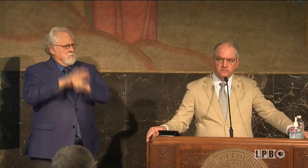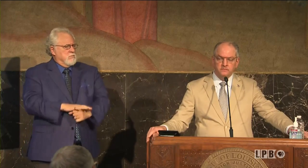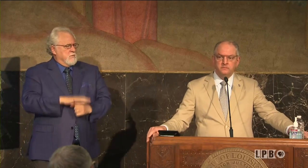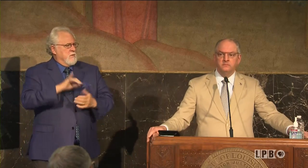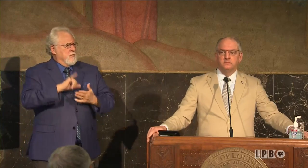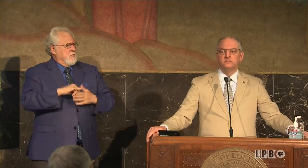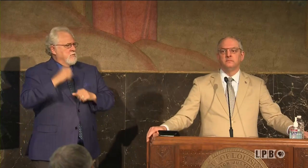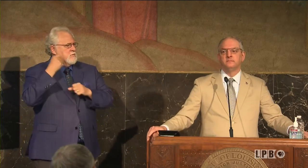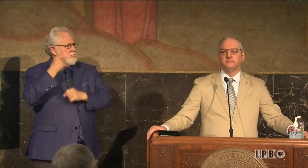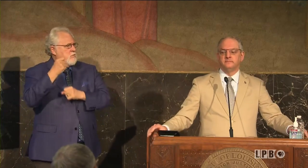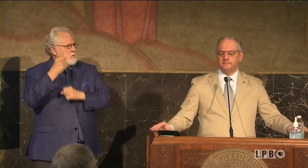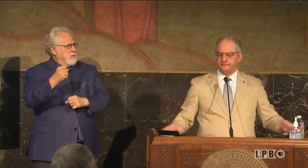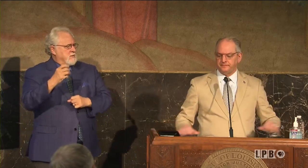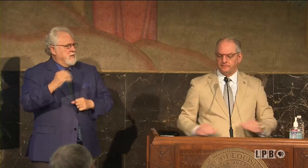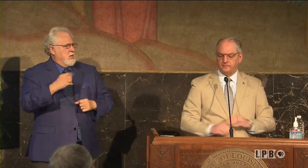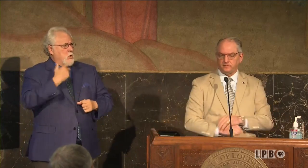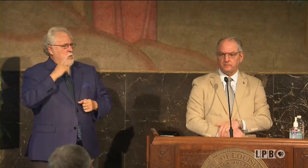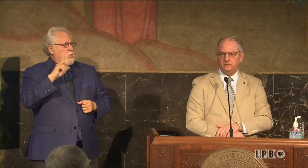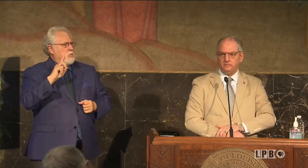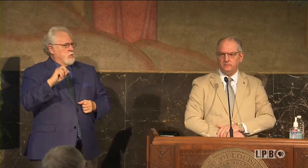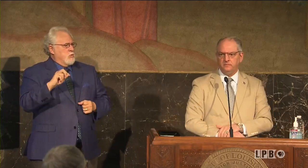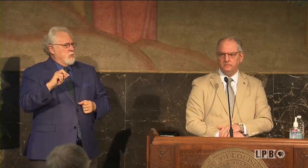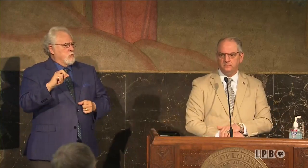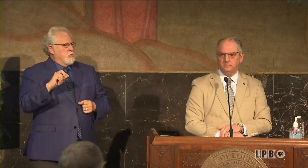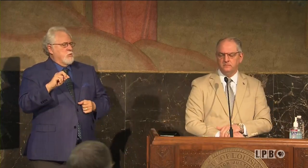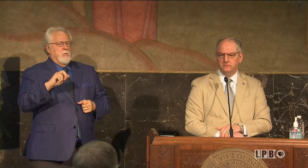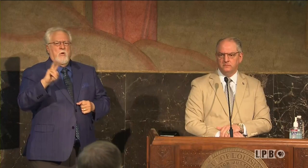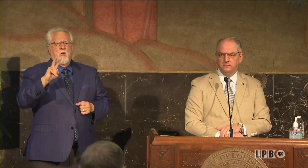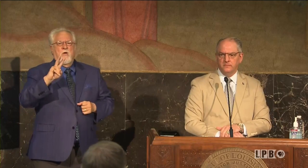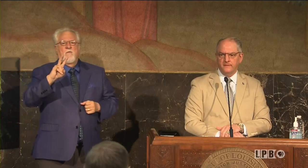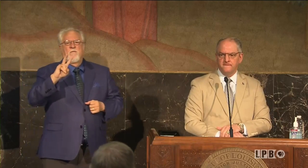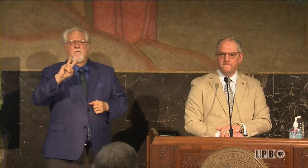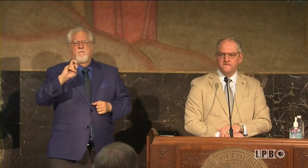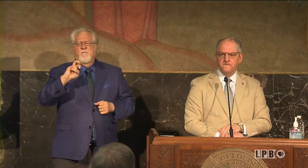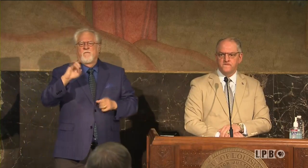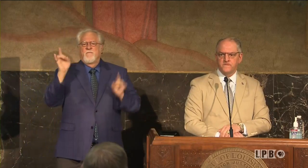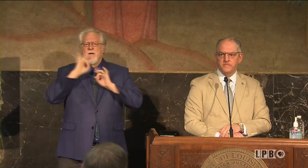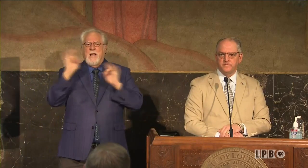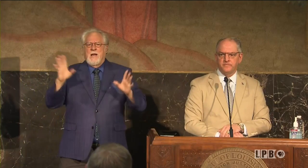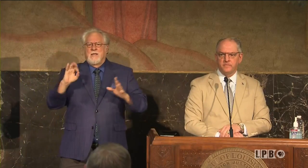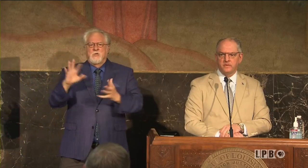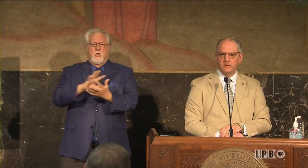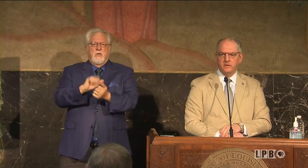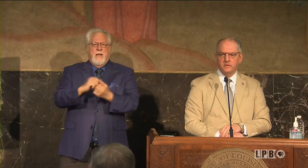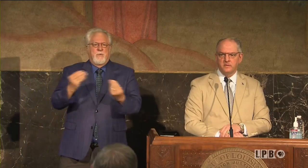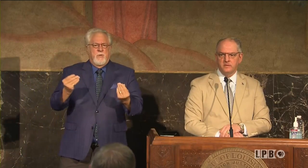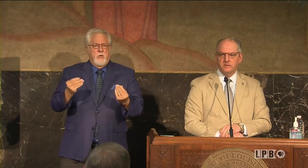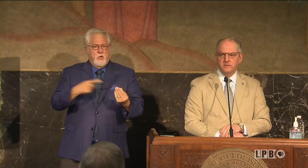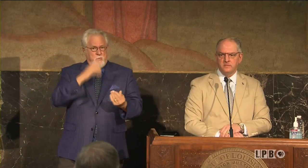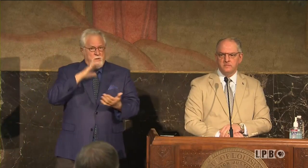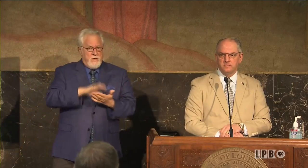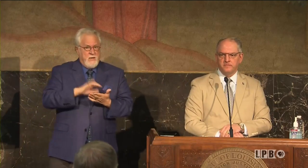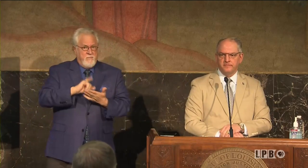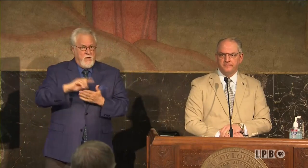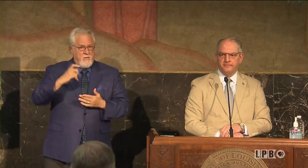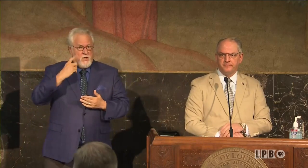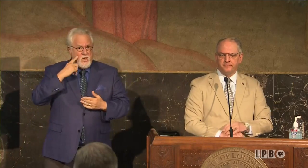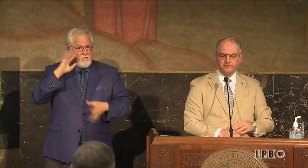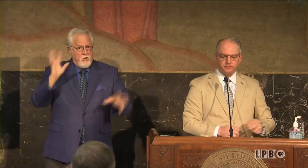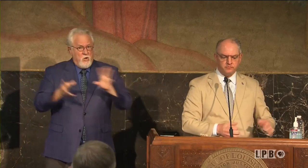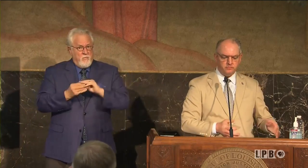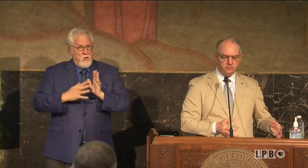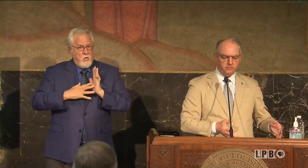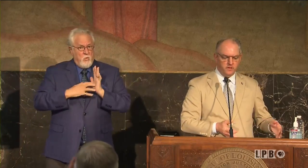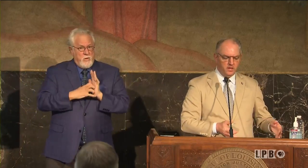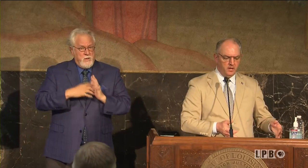those committing, if not violence, committing damaging property and things like that. Do you believe that the governors overall have been weak?